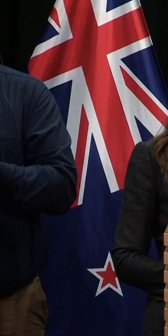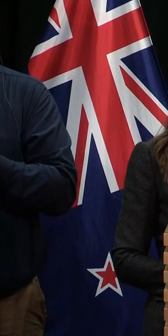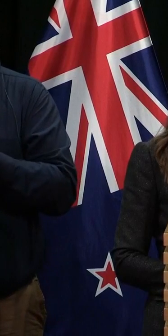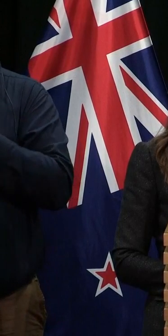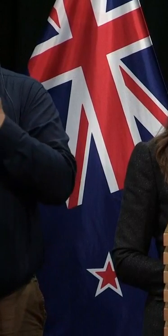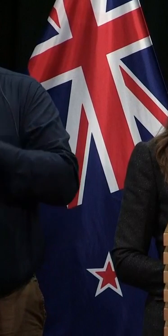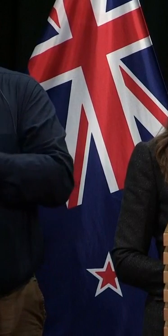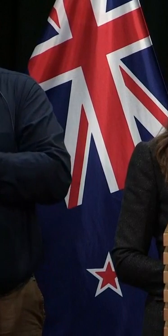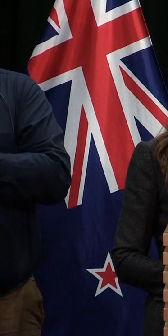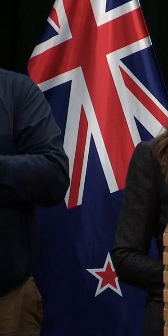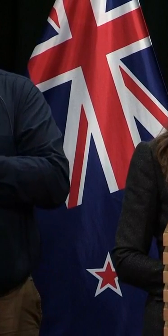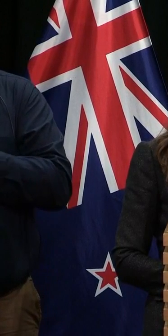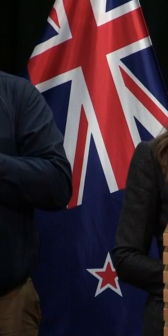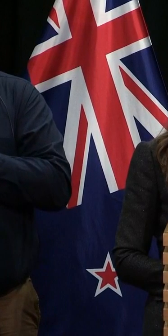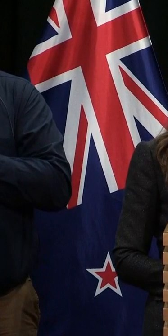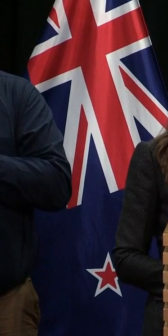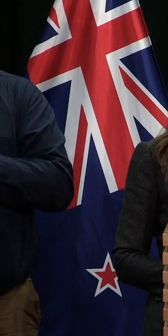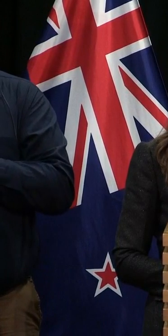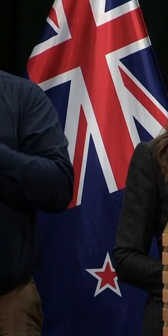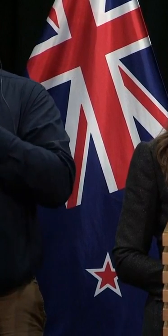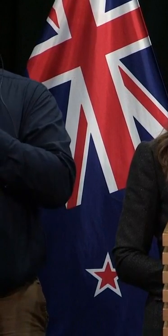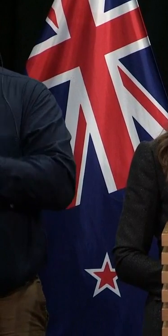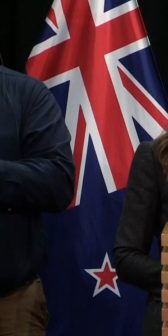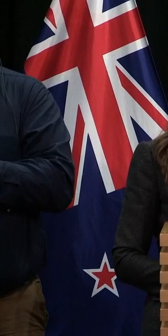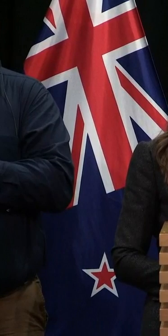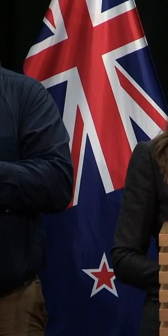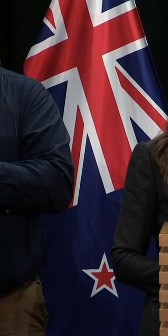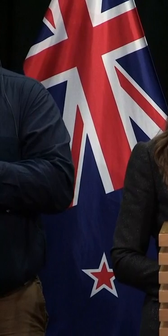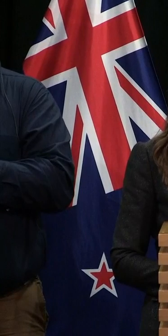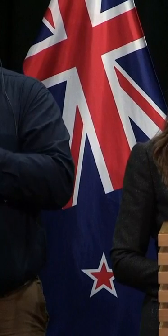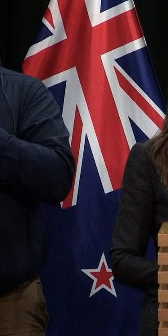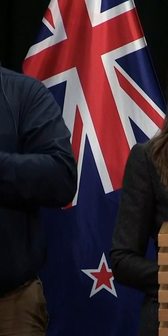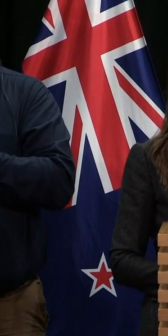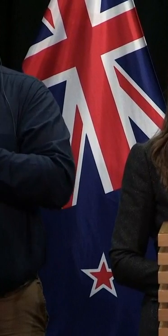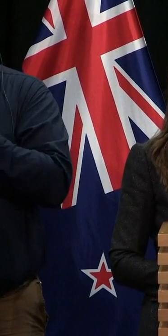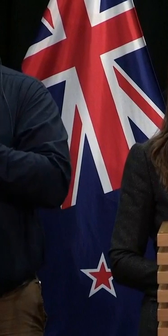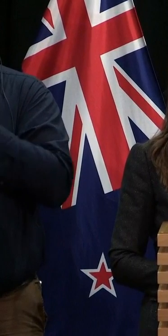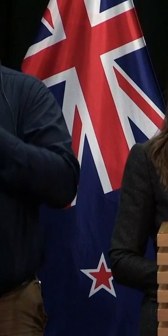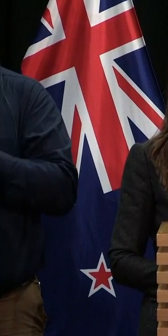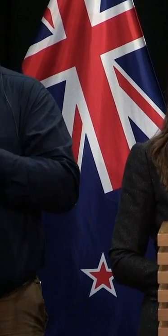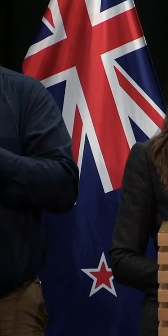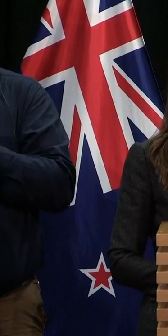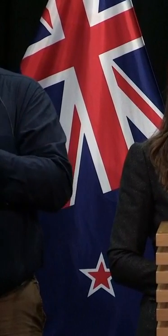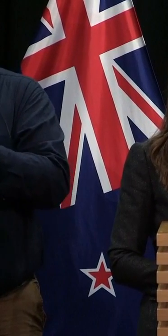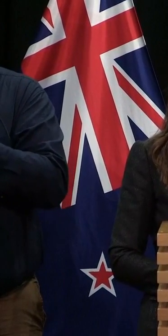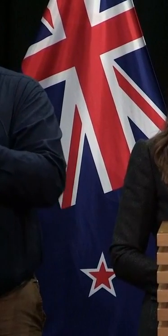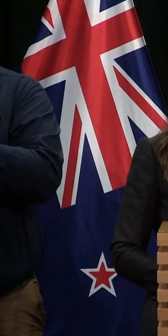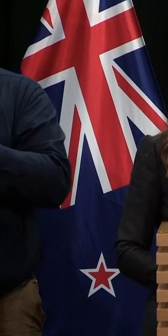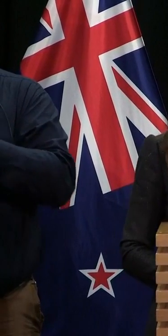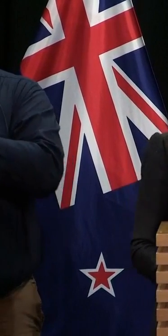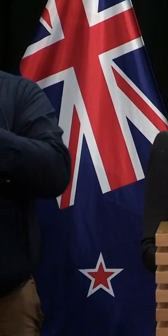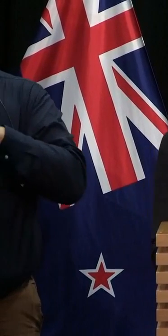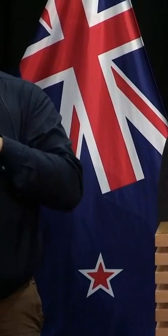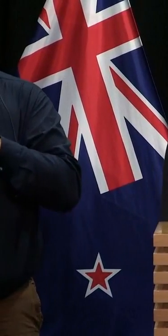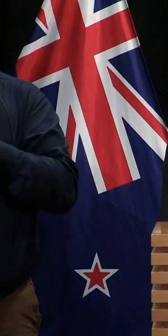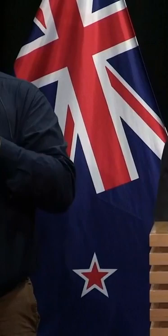can control. We need to fix what has gone wrong here. Does the terms of reference look at compensation and